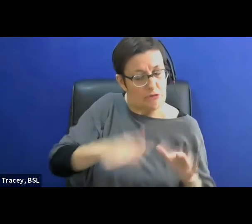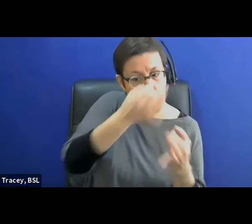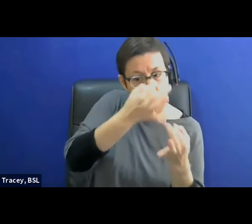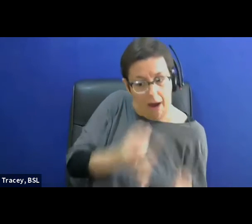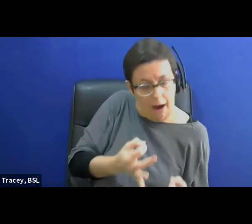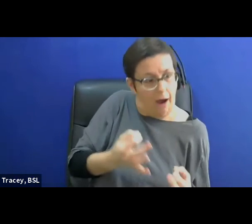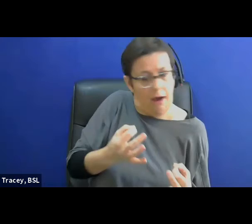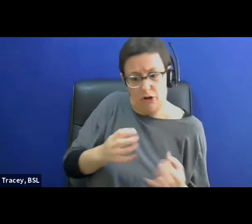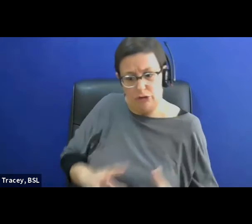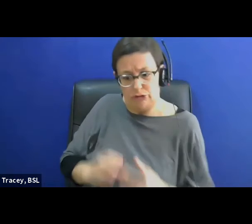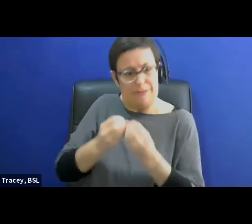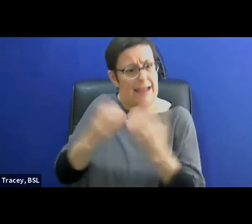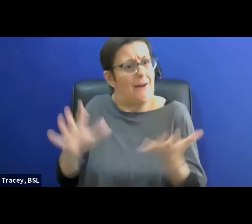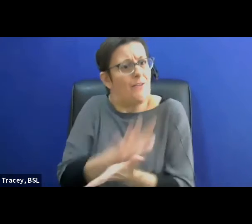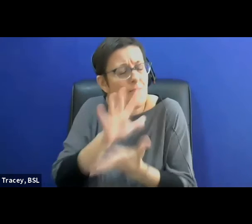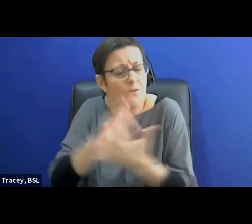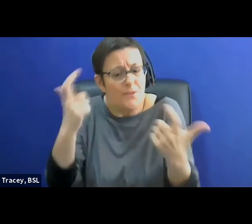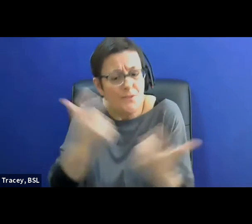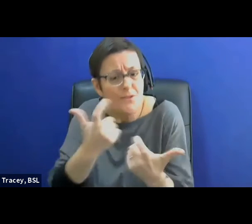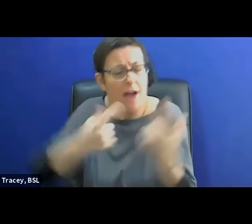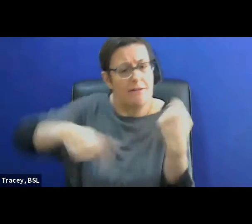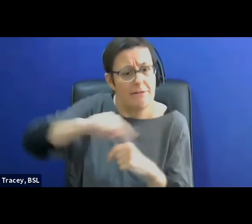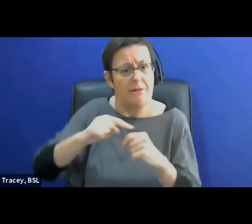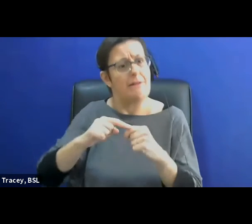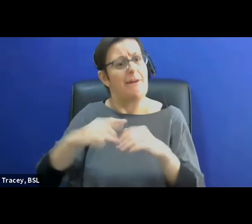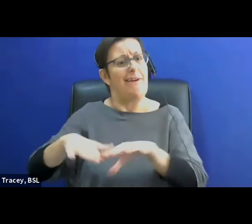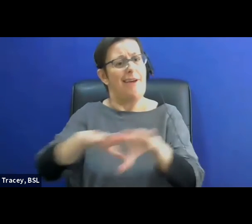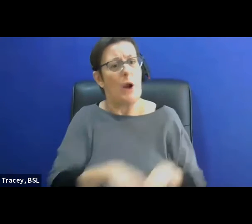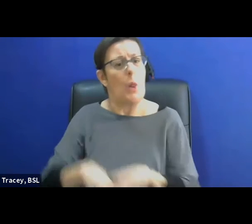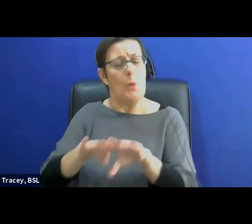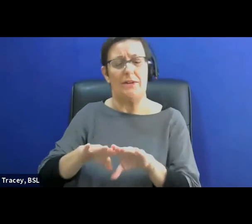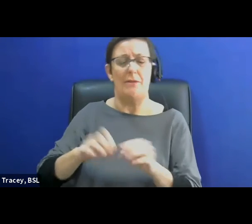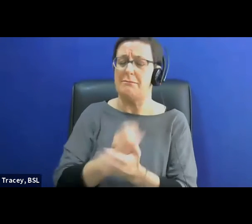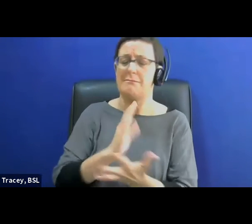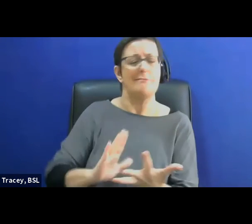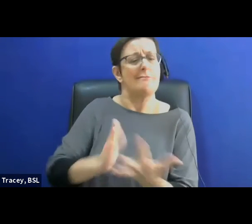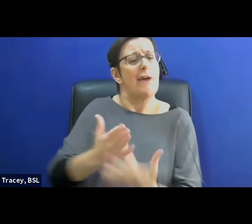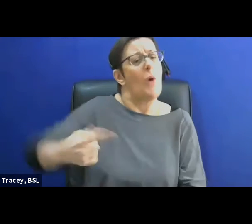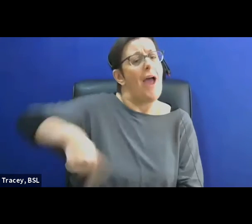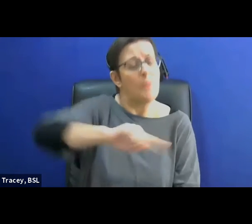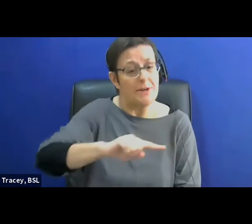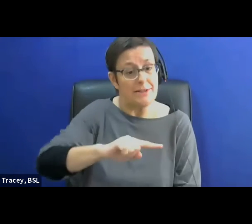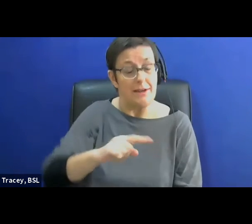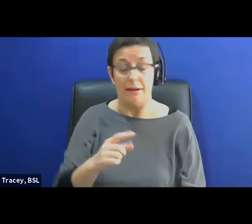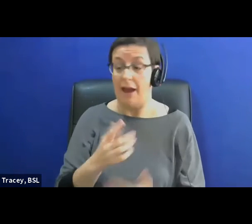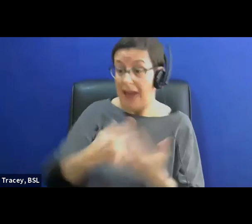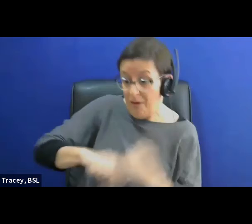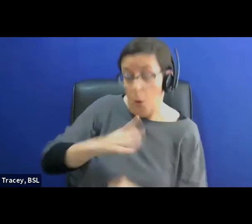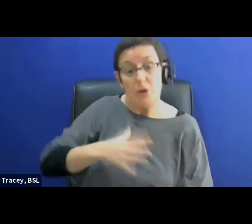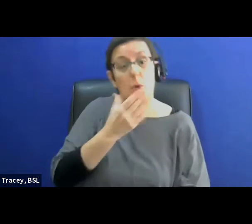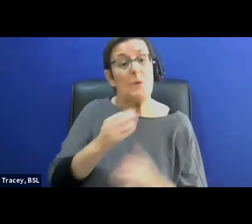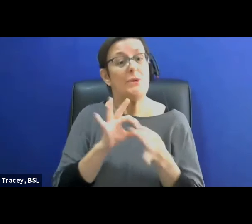Make it fun, make it inclusive for everybody. And it also makes everybody want to use the things